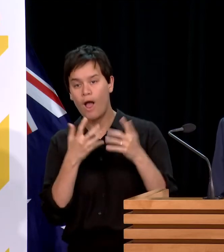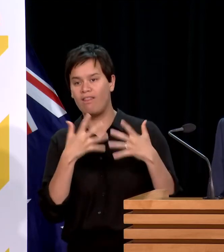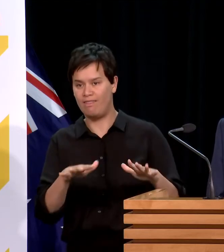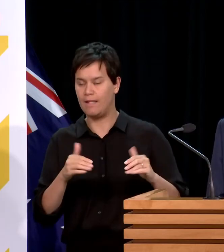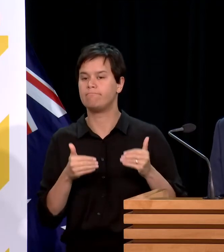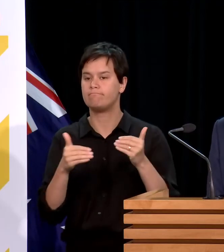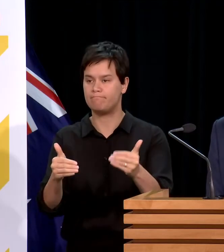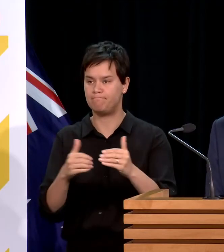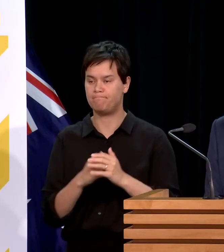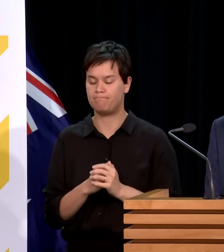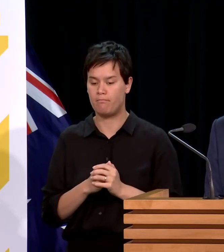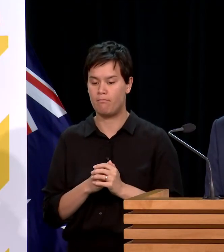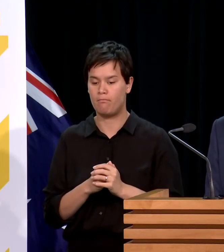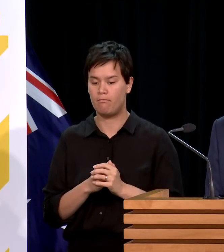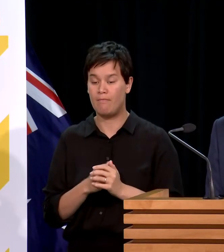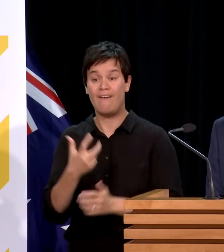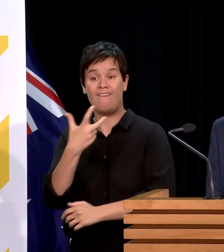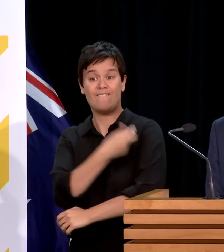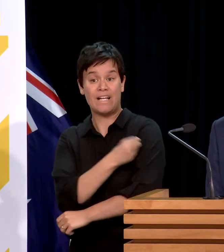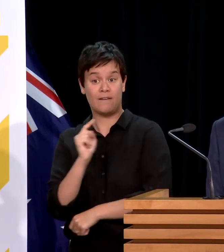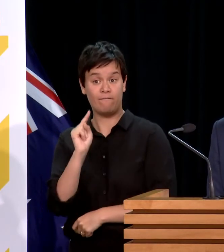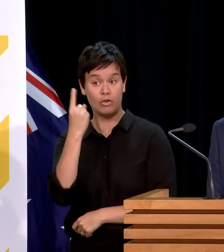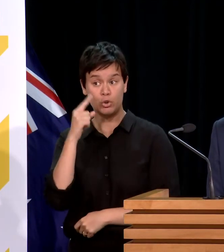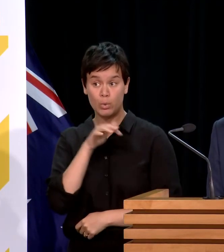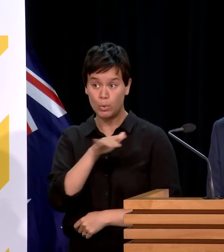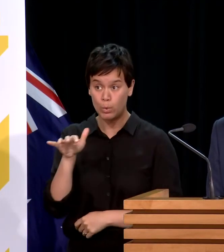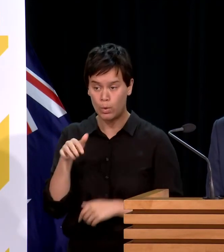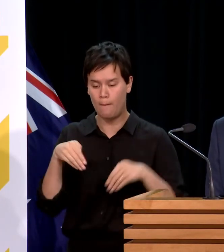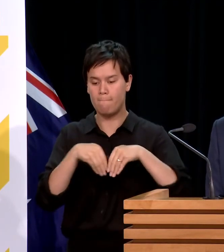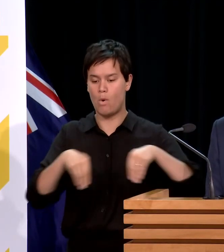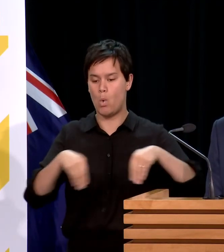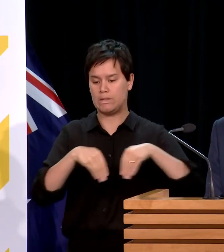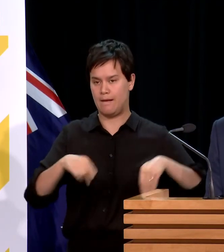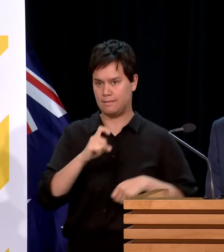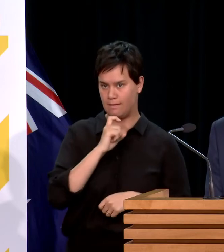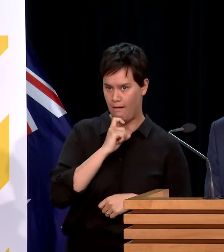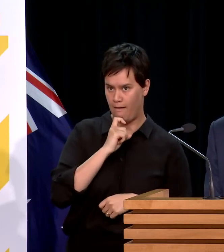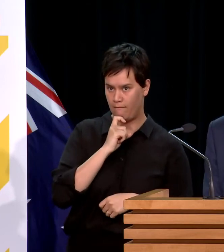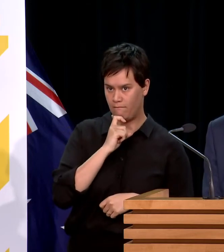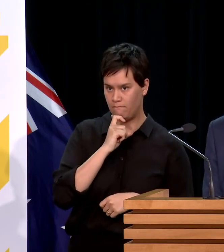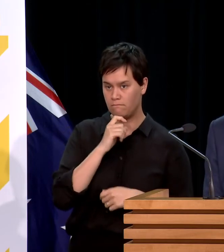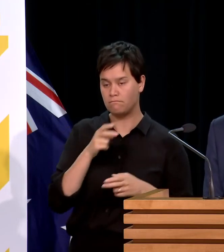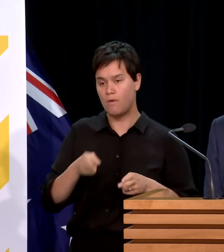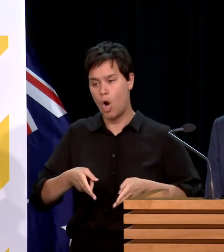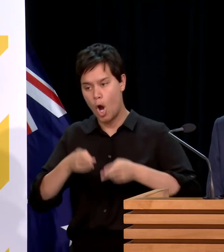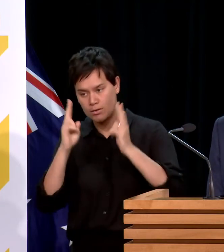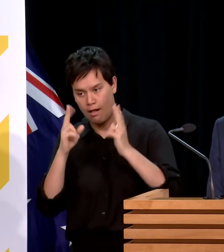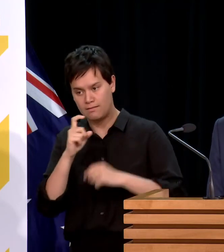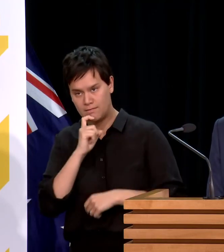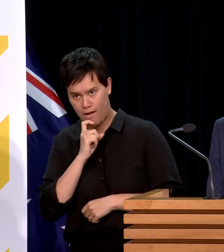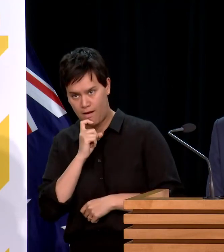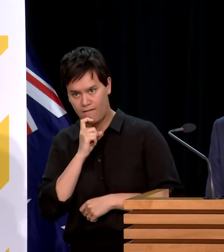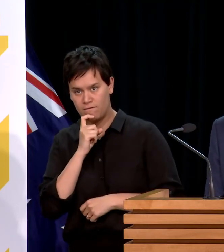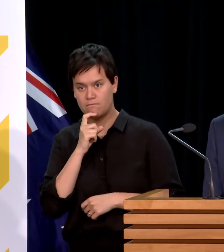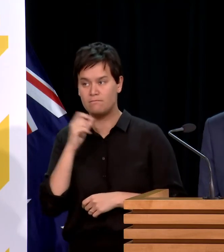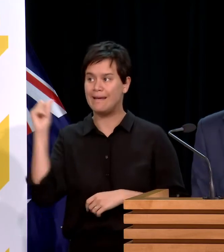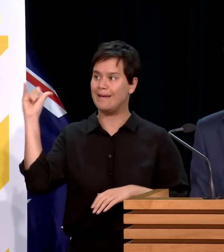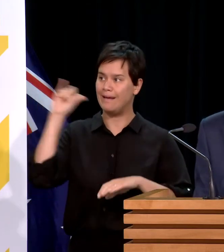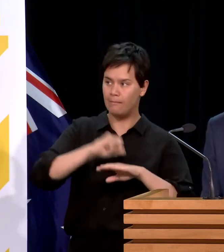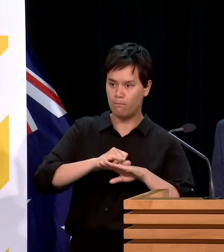our border workforce, but of course to ensure that all New Zealanders are able to receive a vaccination by the end of this calendar